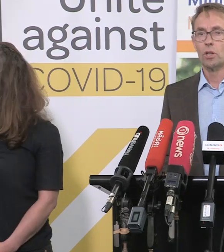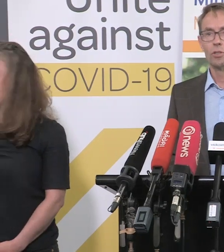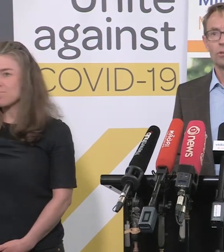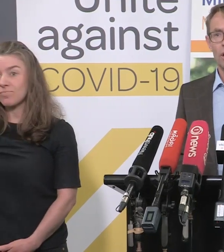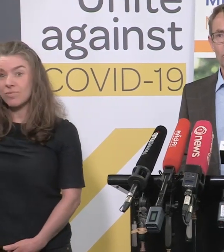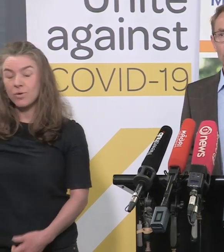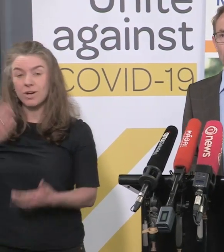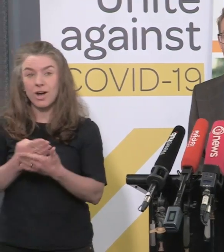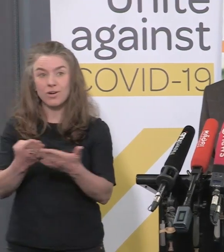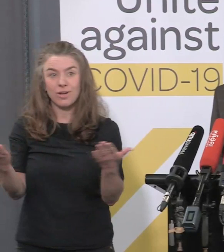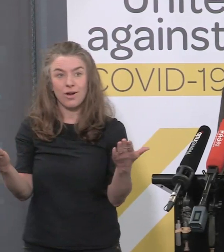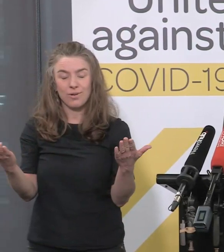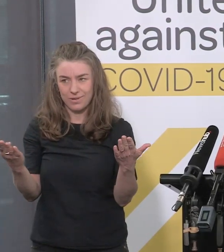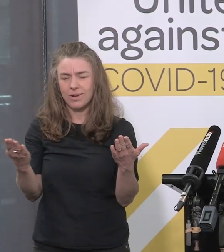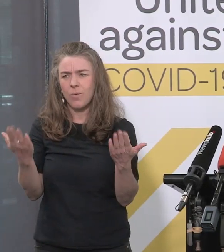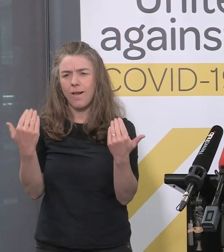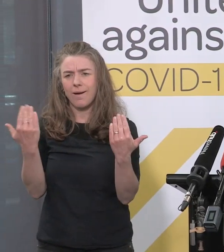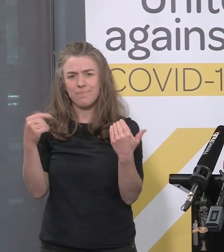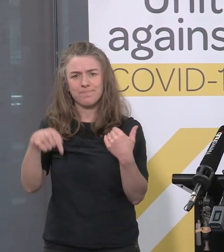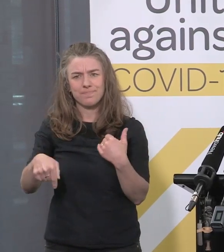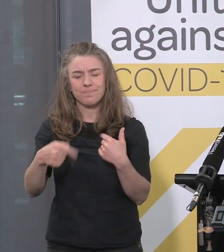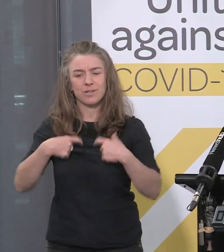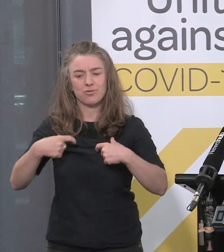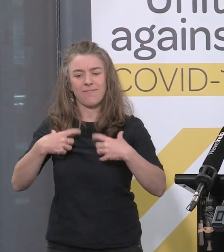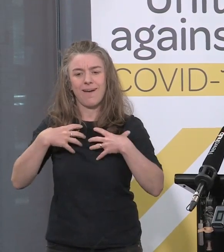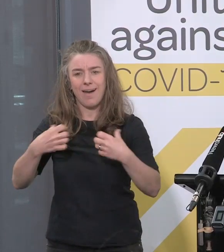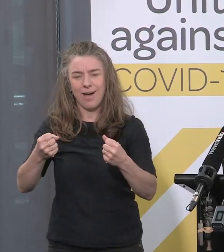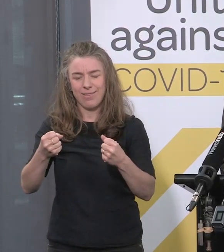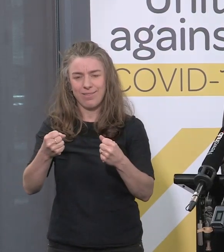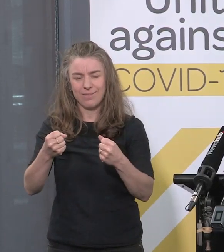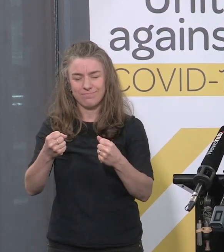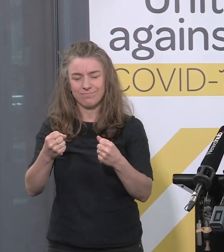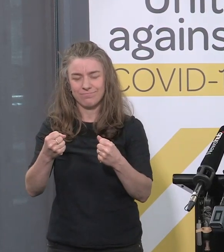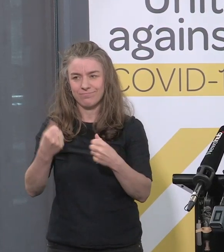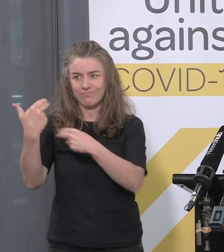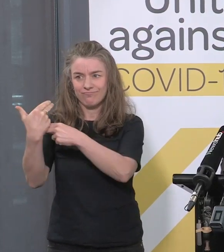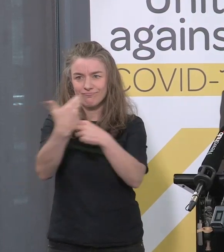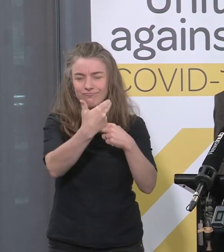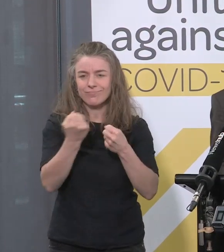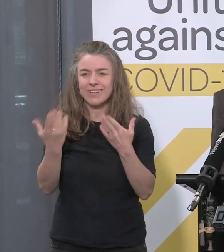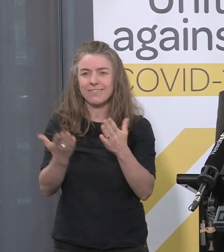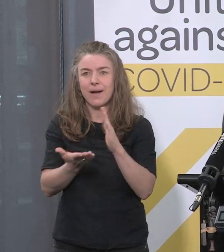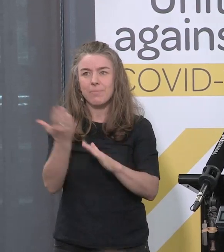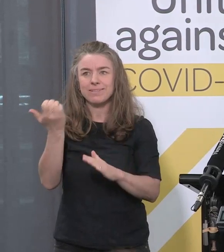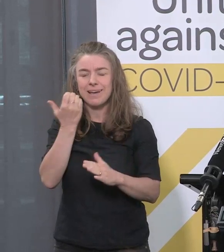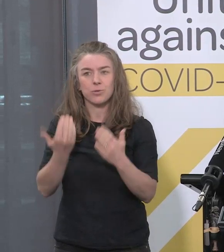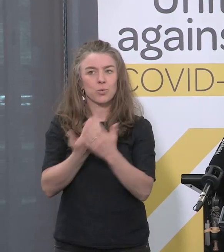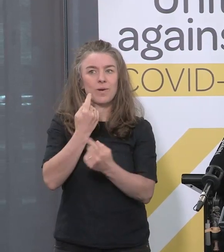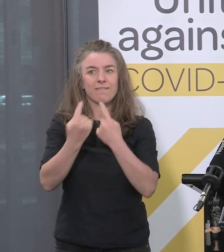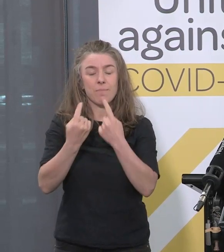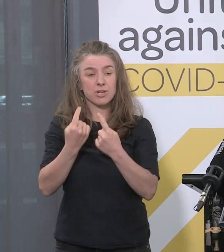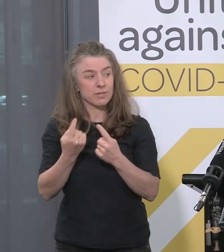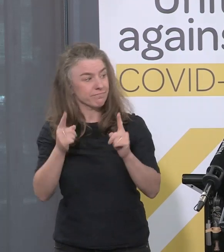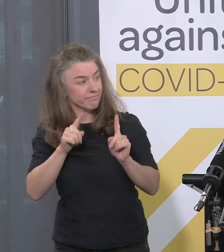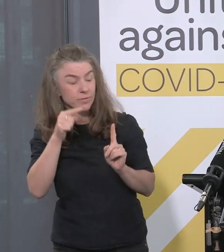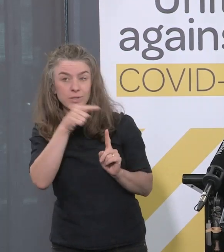Well, kia ora koutou katoa. Welcome again to the Ministry of Health for the media update today. I have with me here today Steve Anderson,